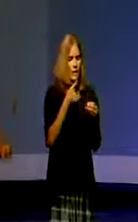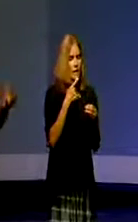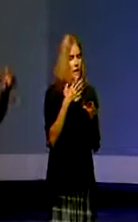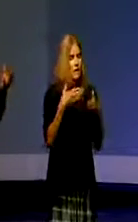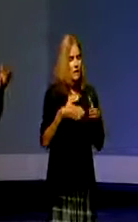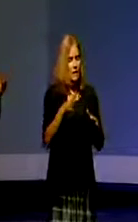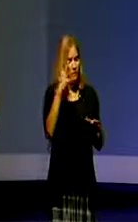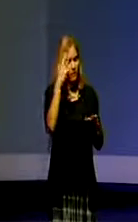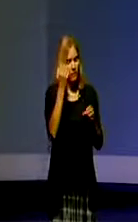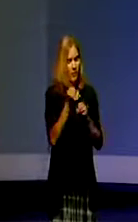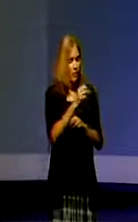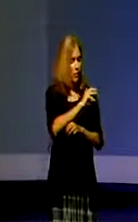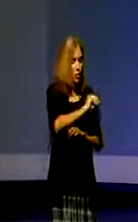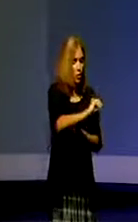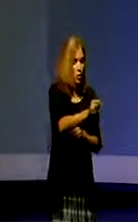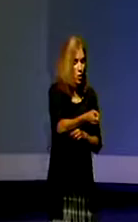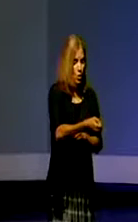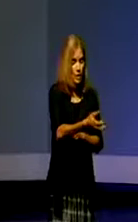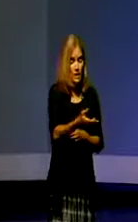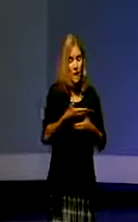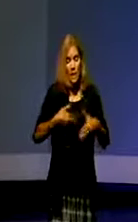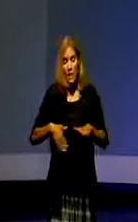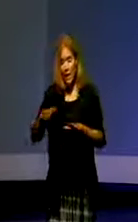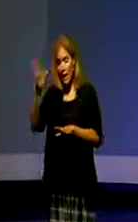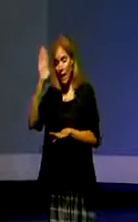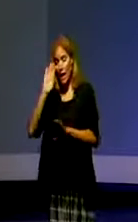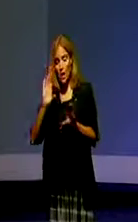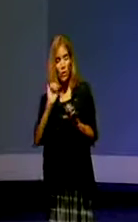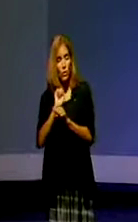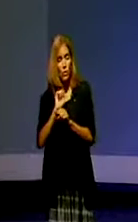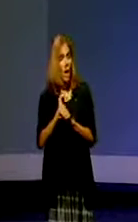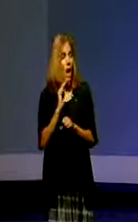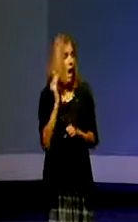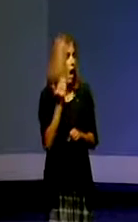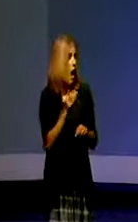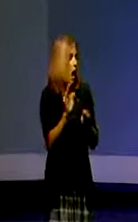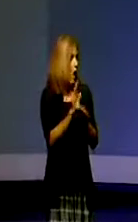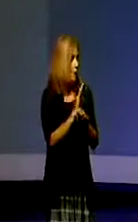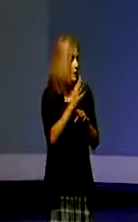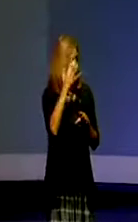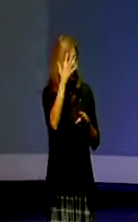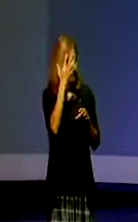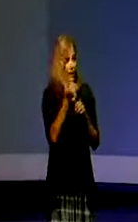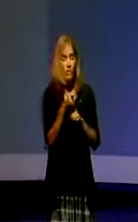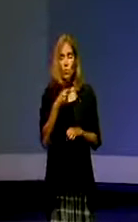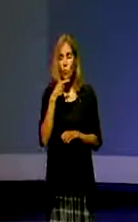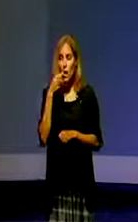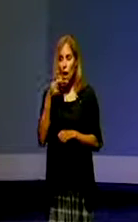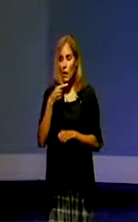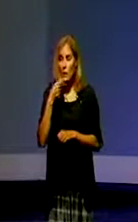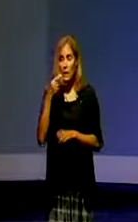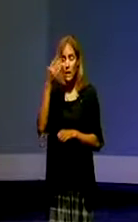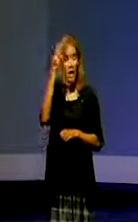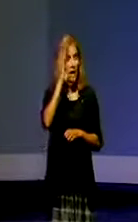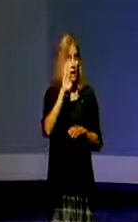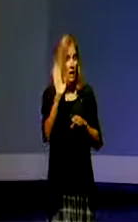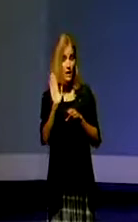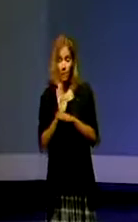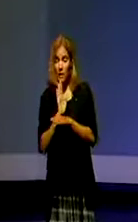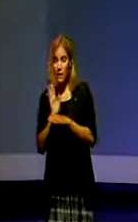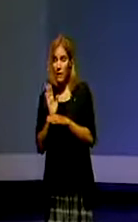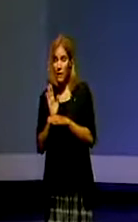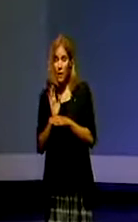be faithful to sow the seed. Let God do the work. Our business is faithful proclamation. God's business